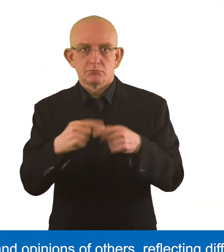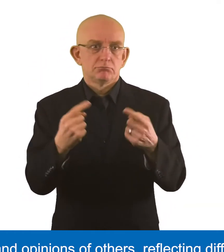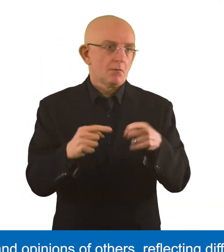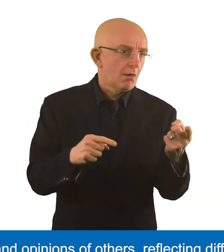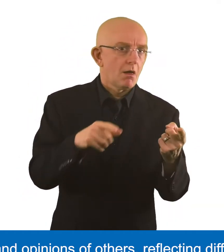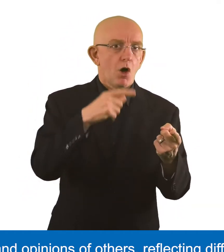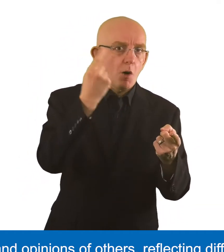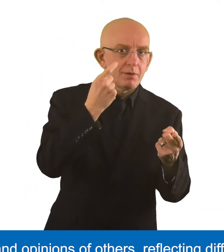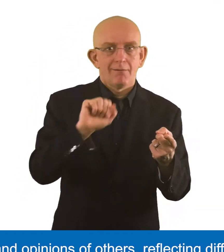of agreement.